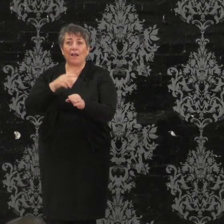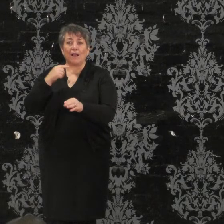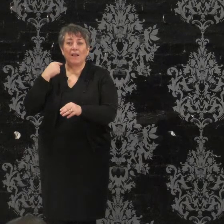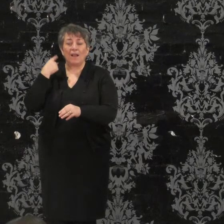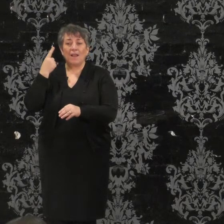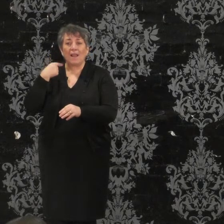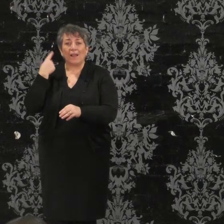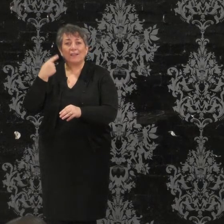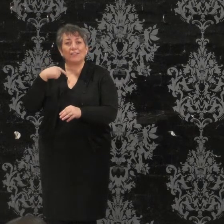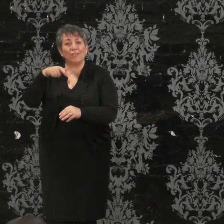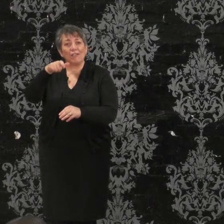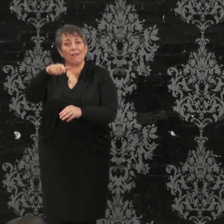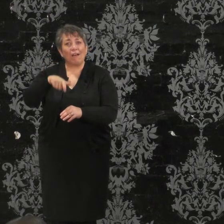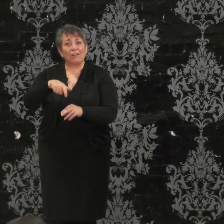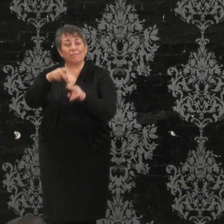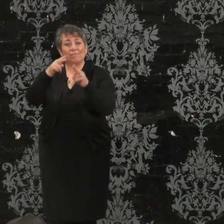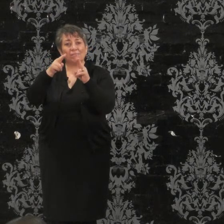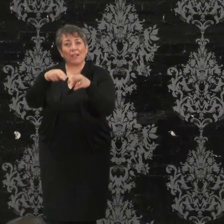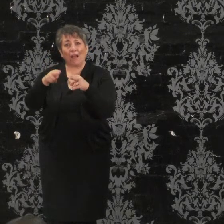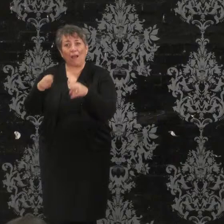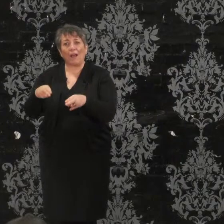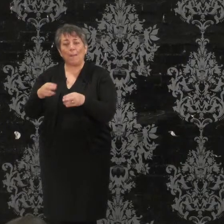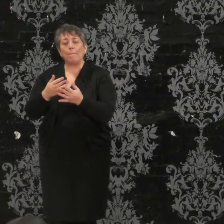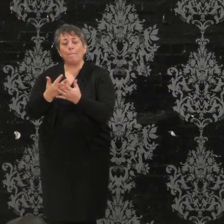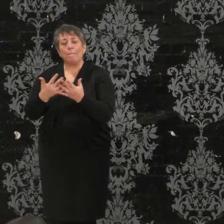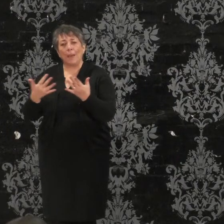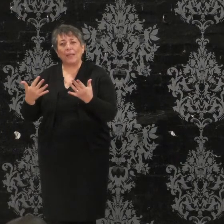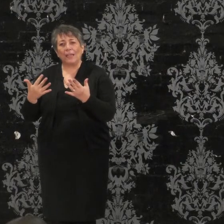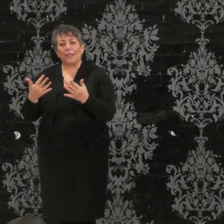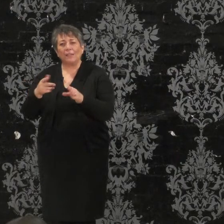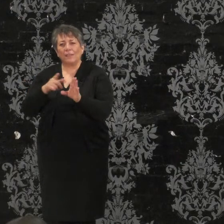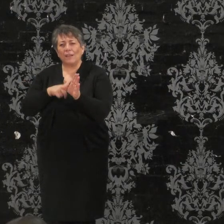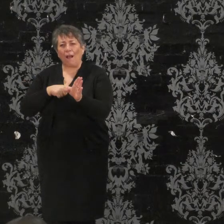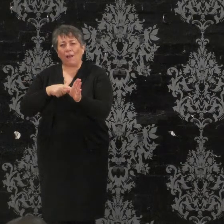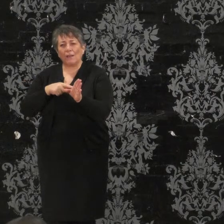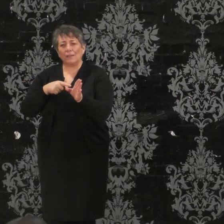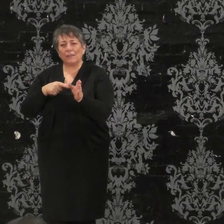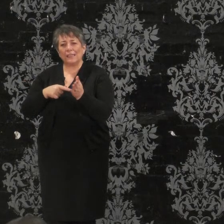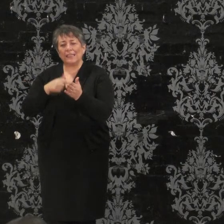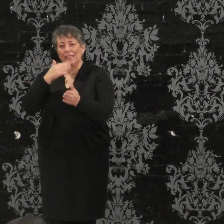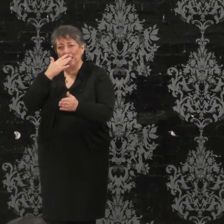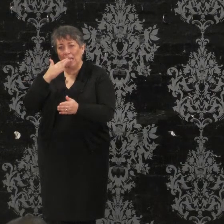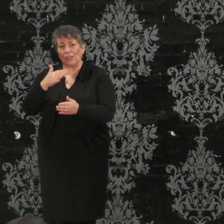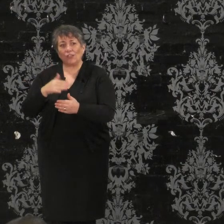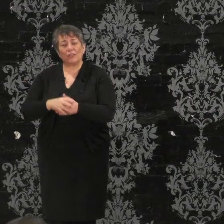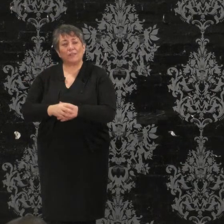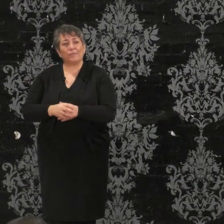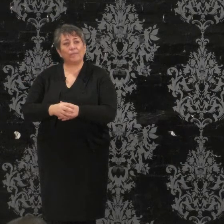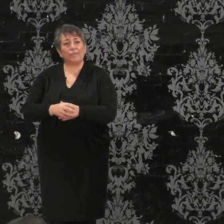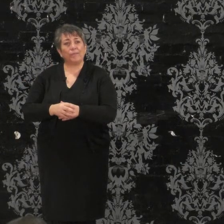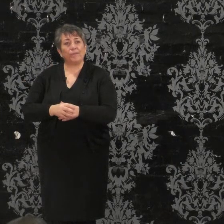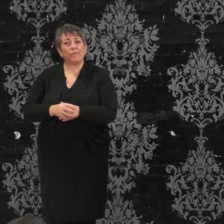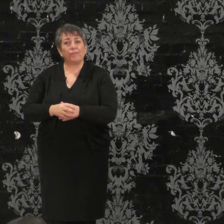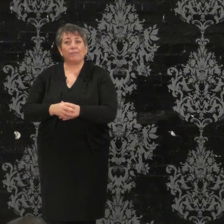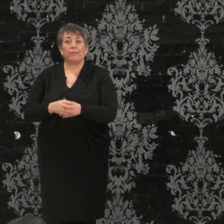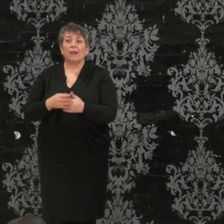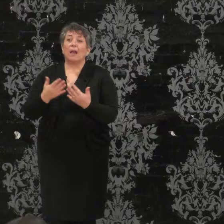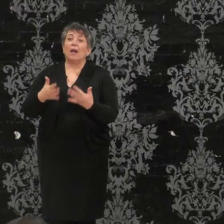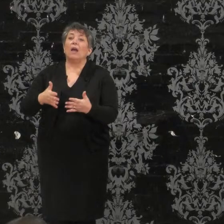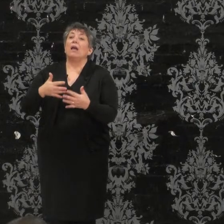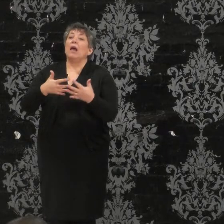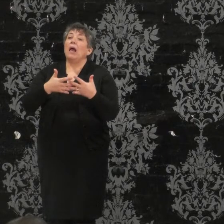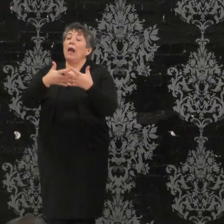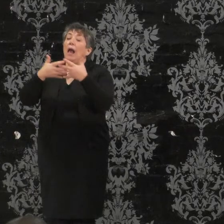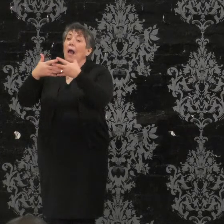many just teenagers. It reminds me of what Robert Kennedy once spoke